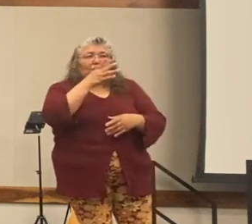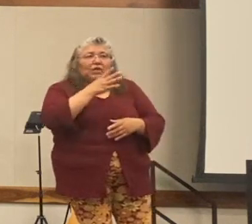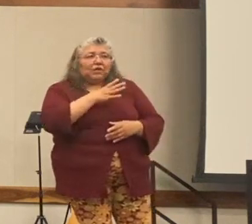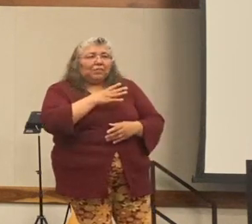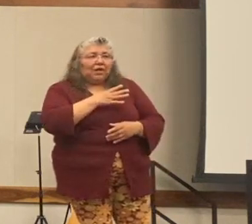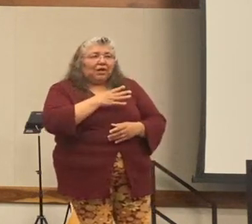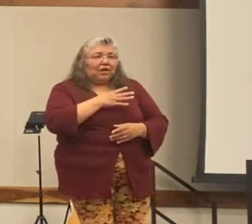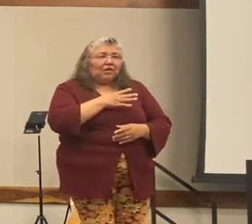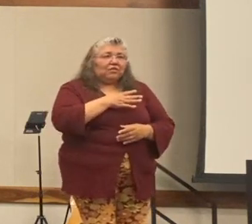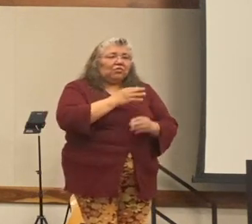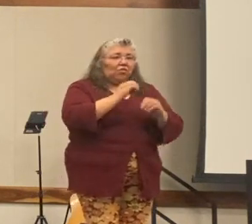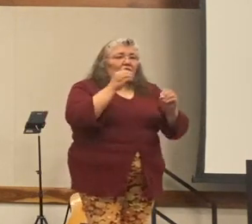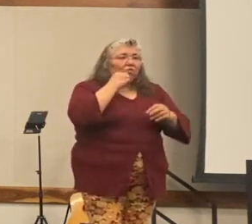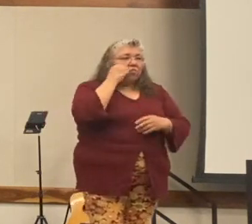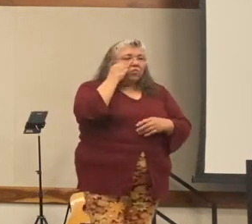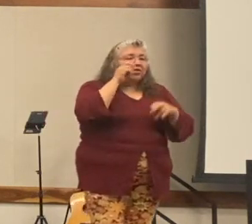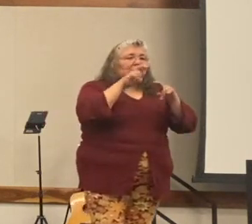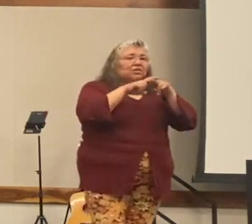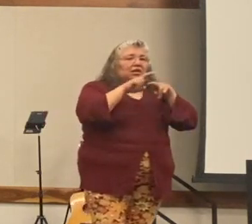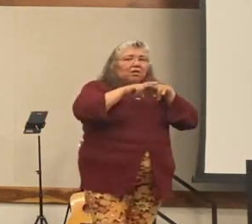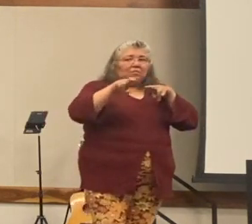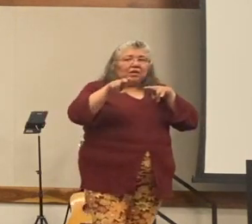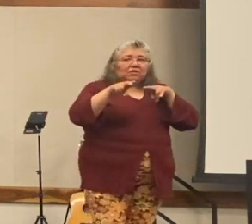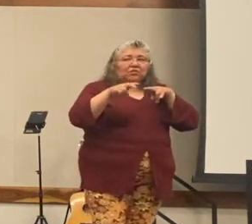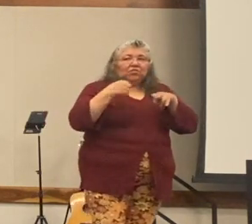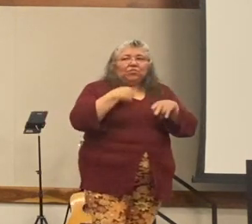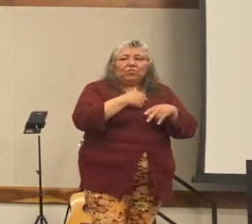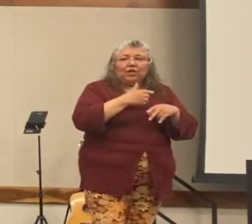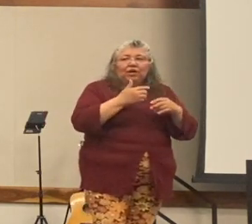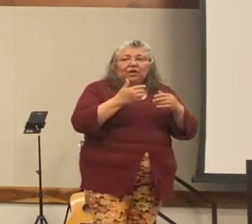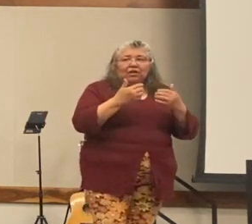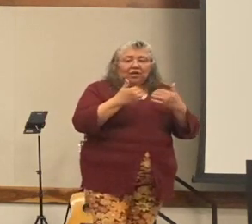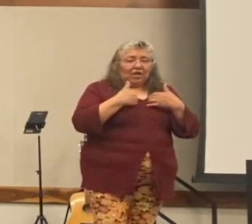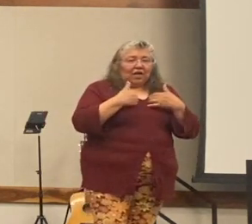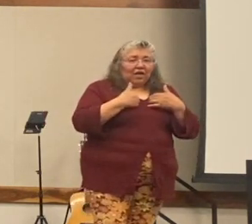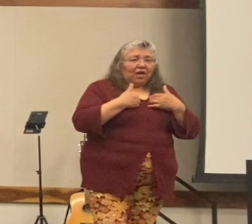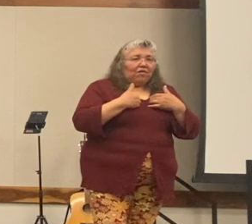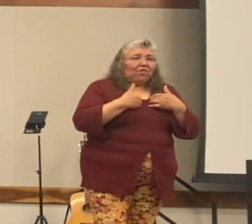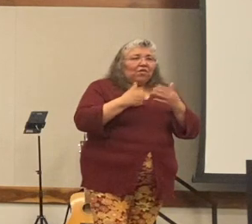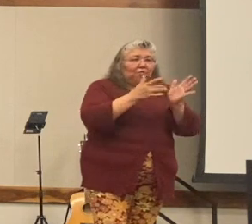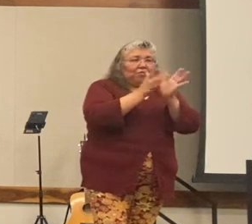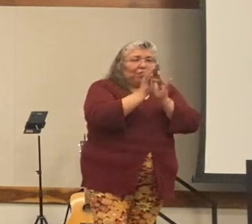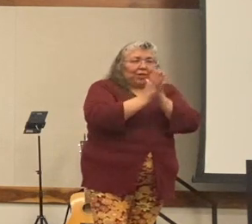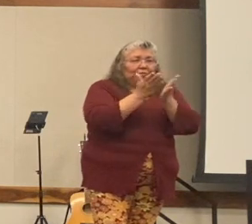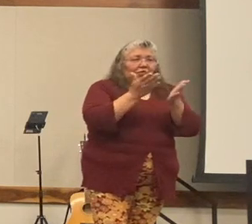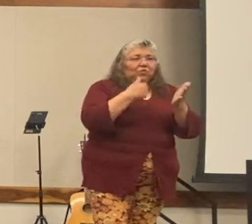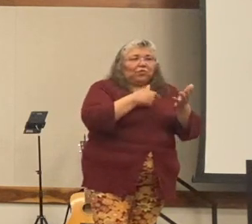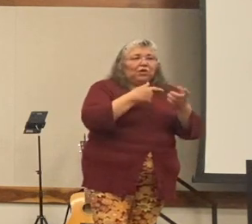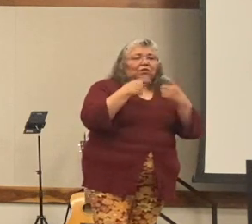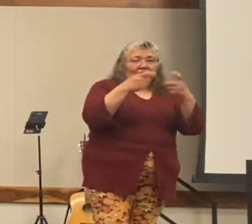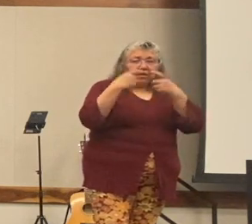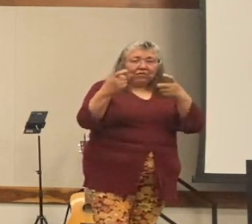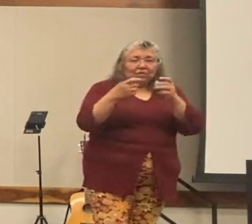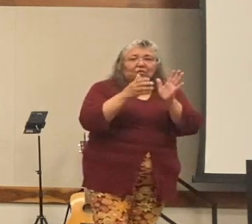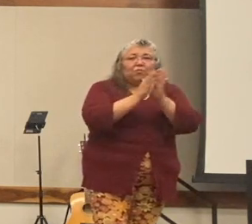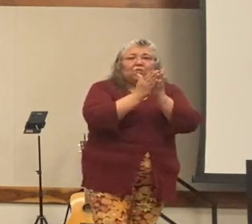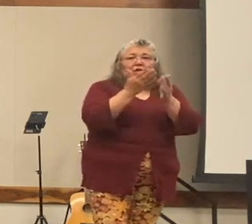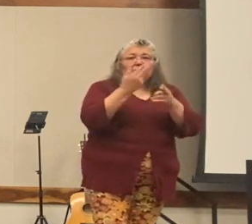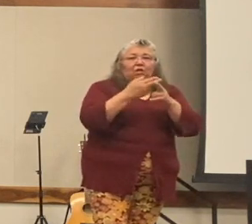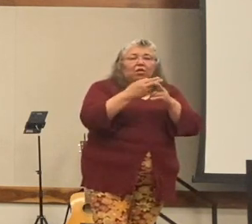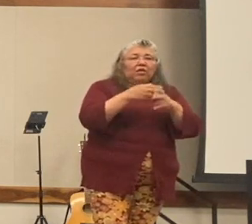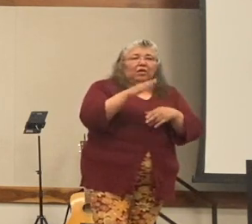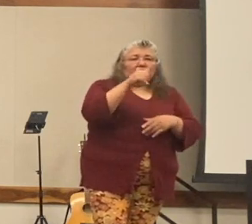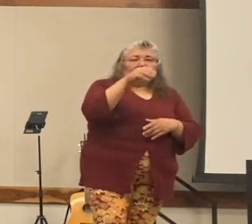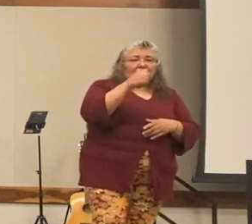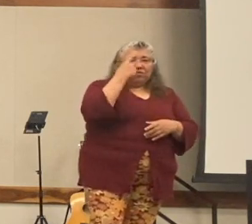homeless man just sitting on a bench. And we have material. We're handing out Bibles. We're handing out, you know, the book called Case for